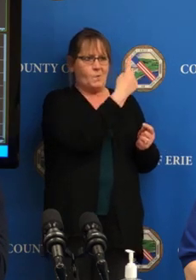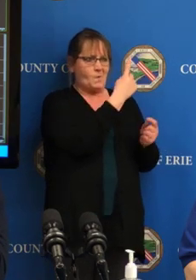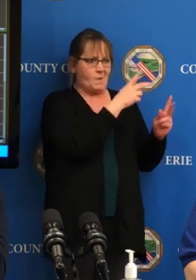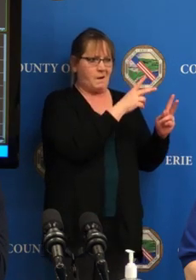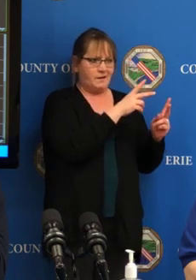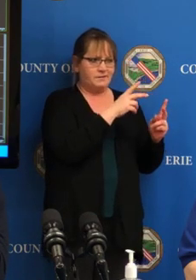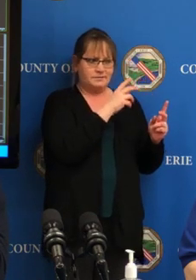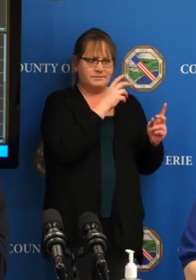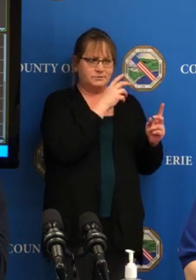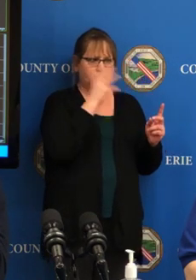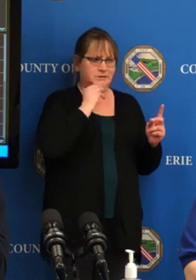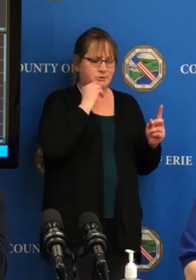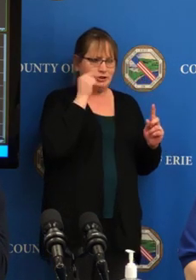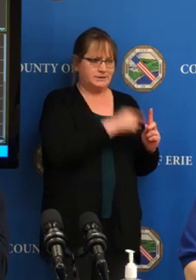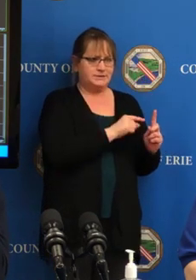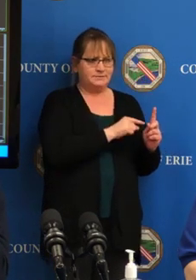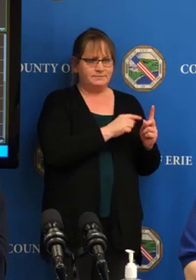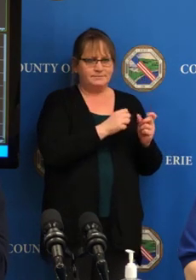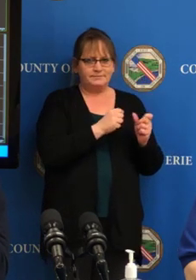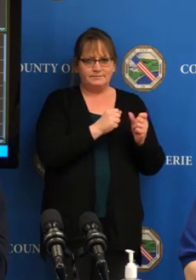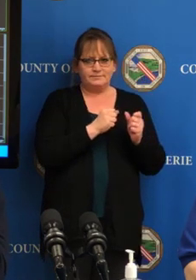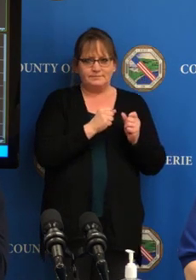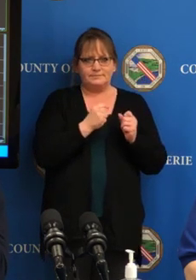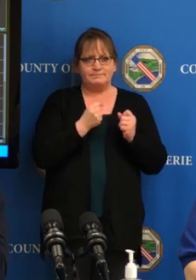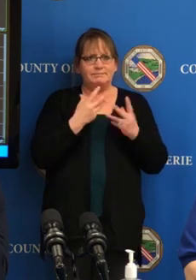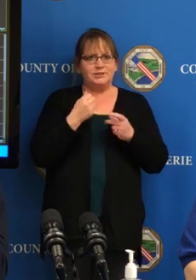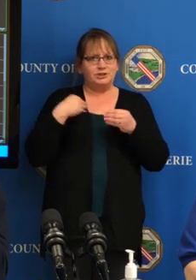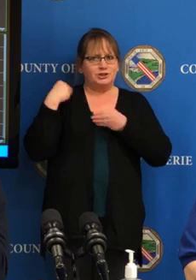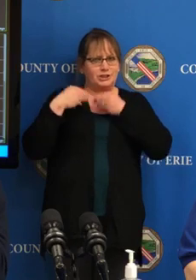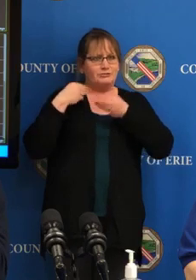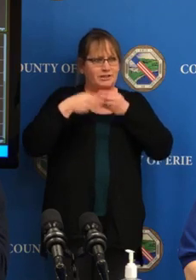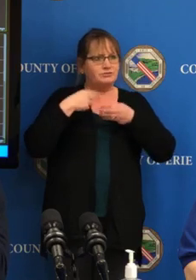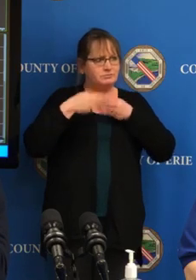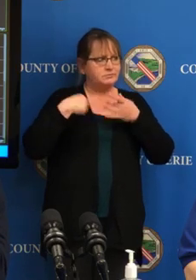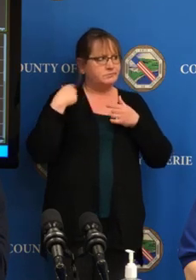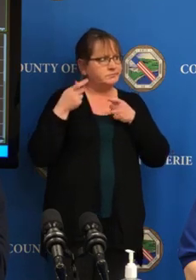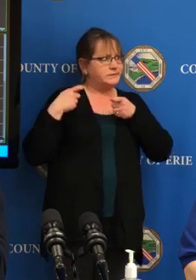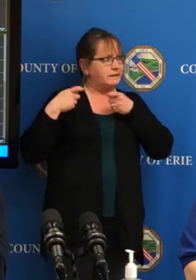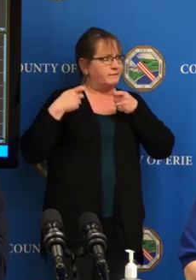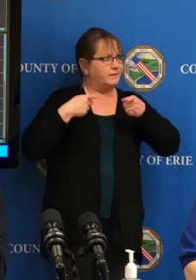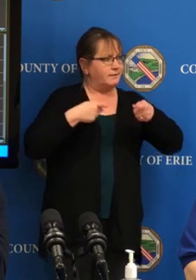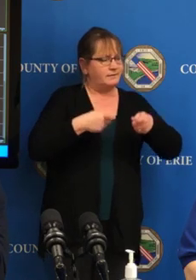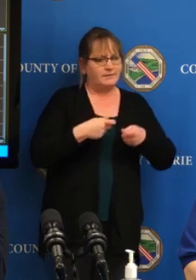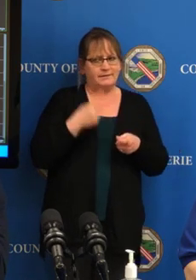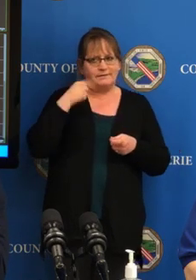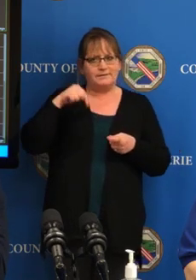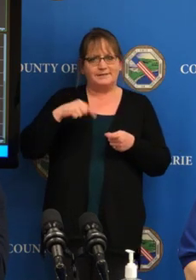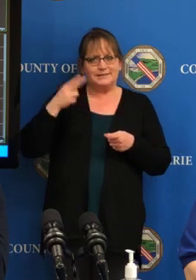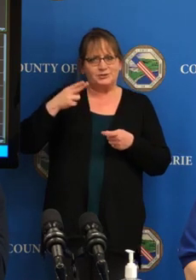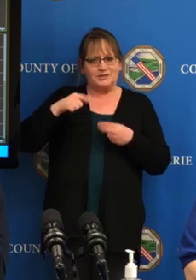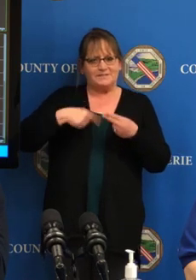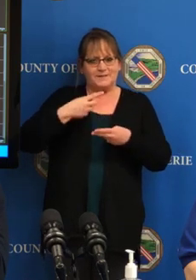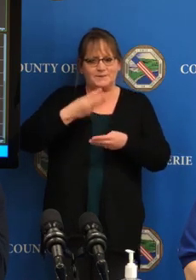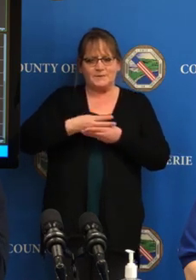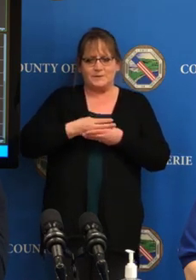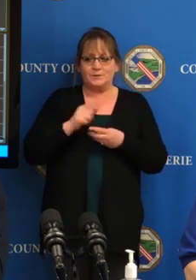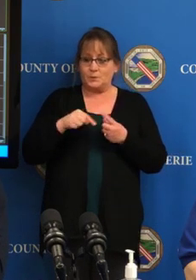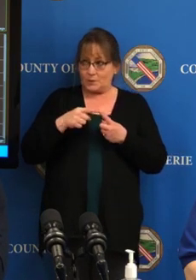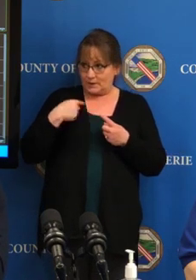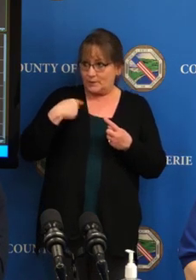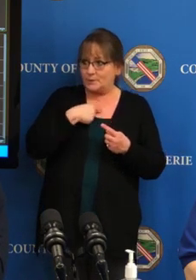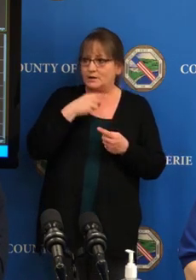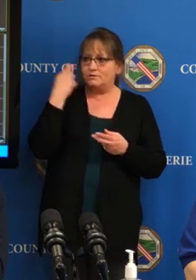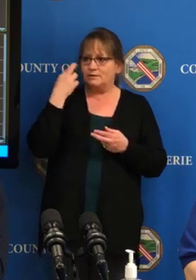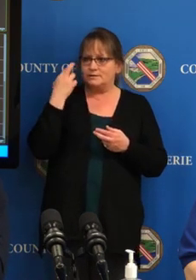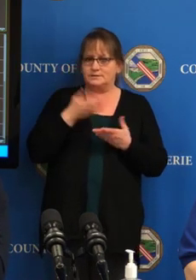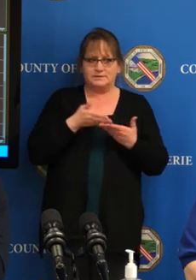overall universe, and we're just one little speck and grain of sand, so to speak, in the history of this world. When we realize that the